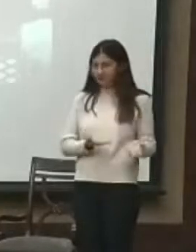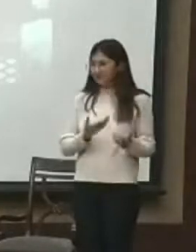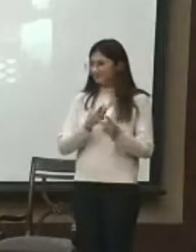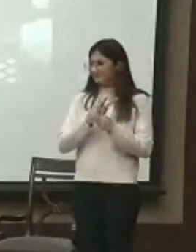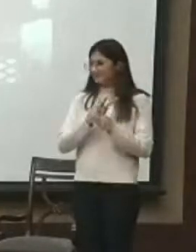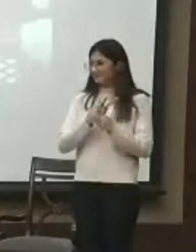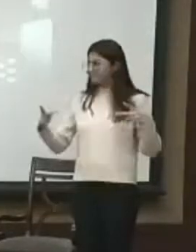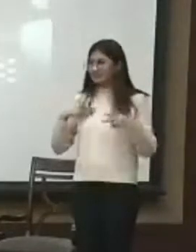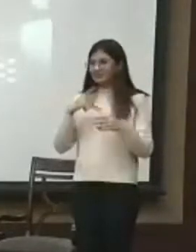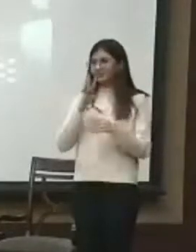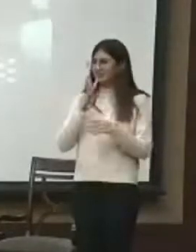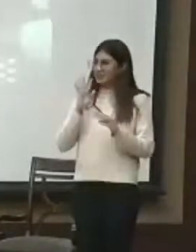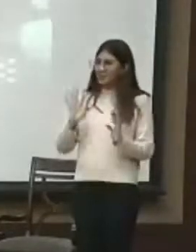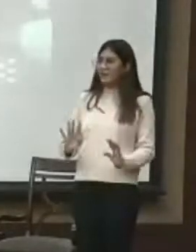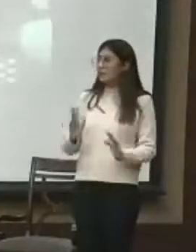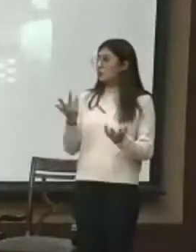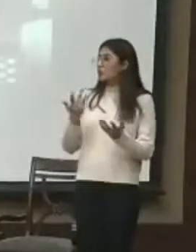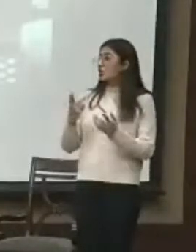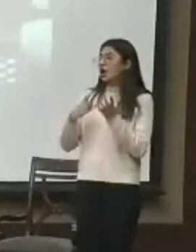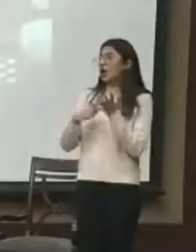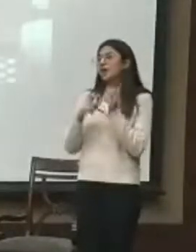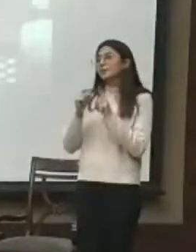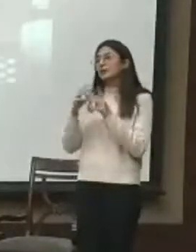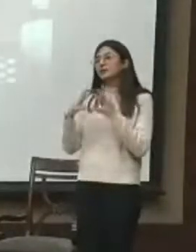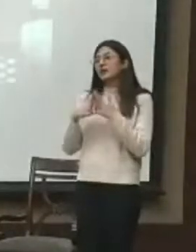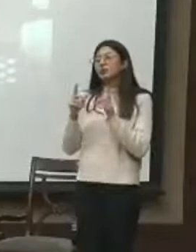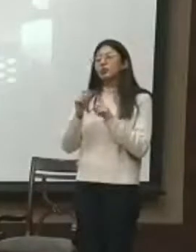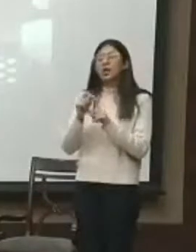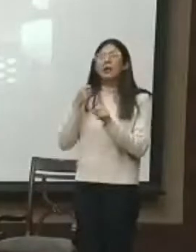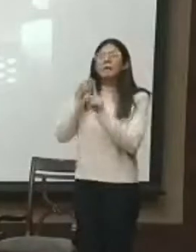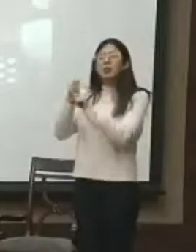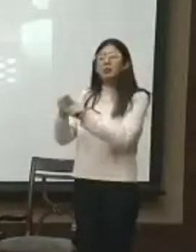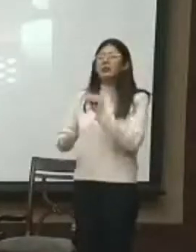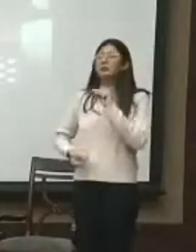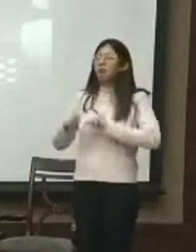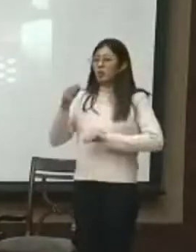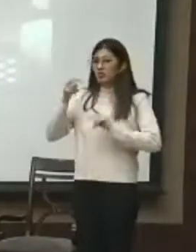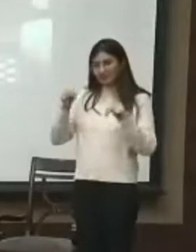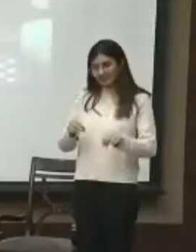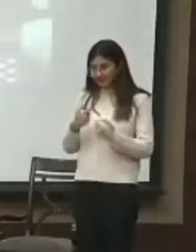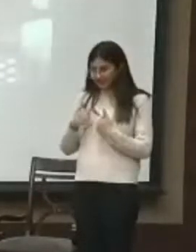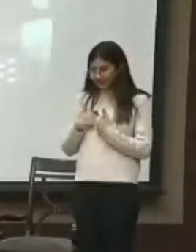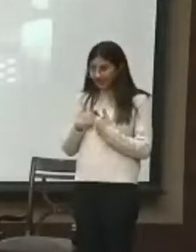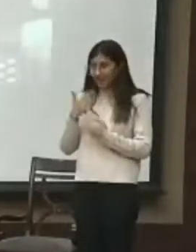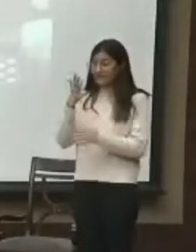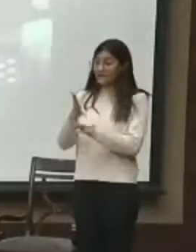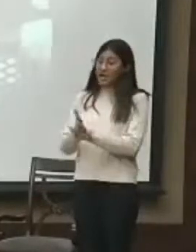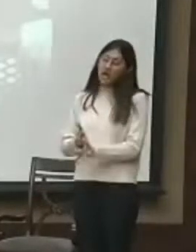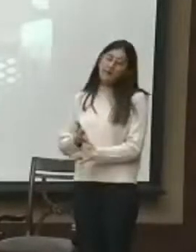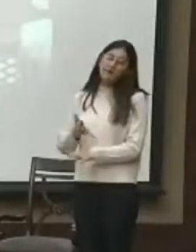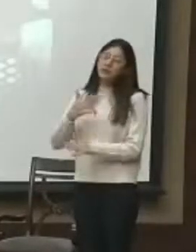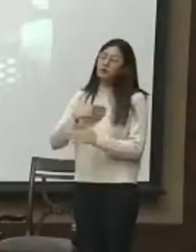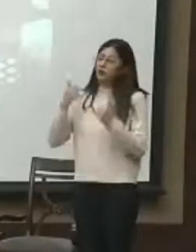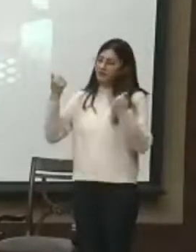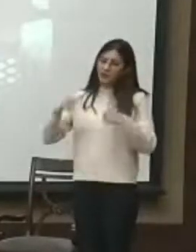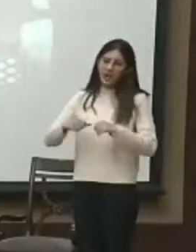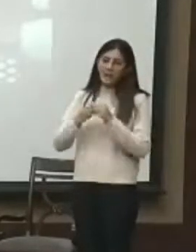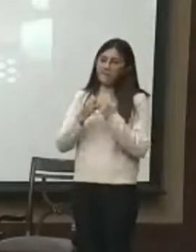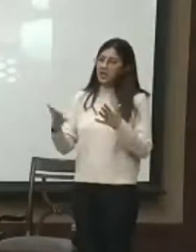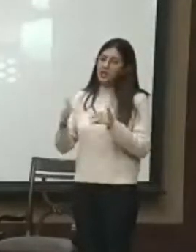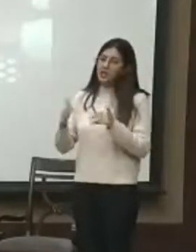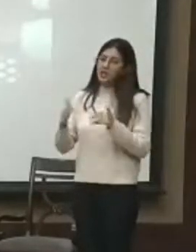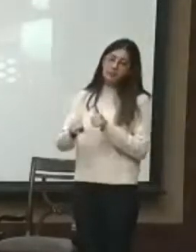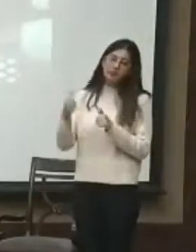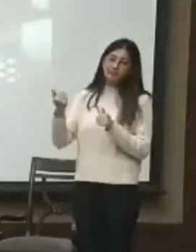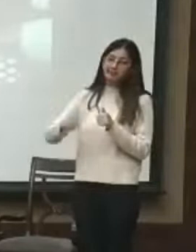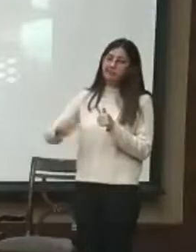so many of us spoke about the implementation of the RPWD Act 2016. I think this is 5 years. We have failed many timelines around accessibility, which should